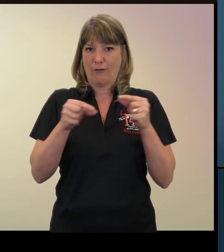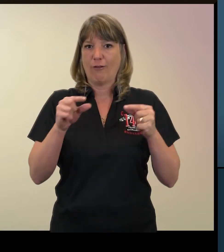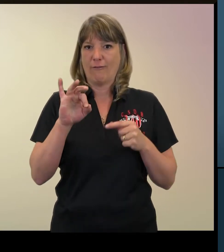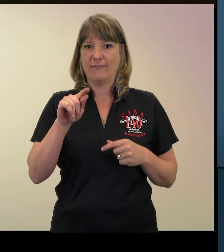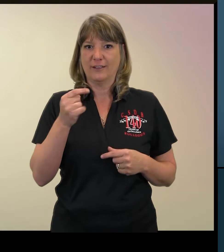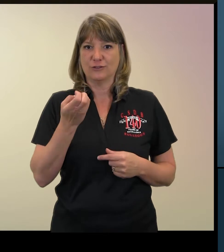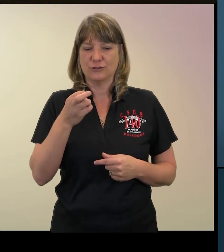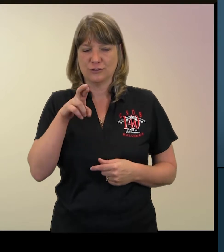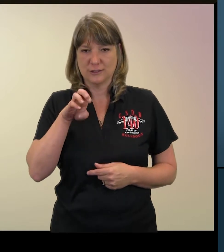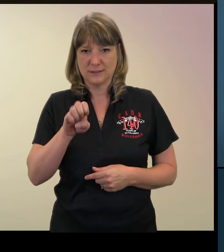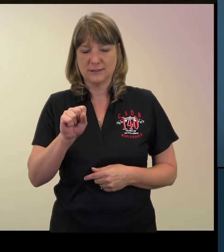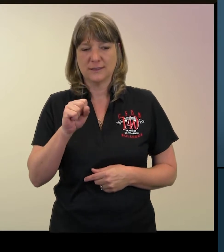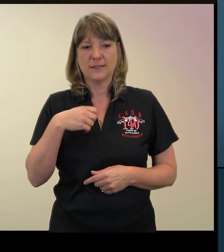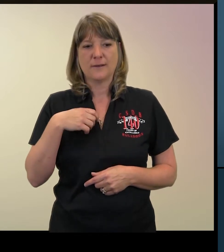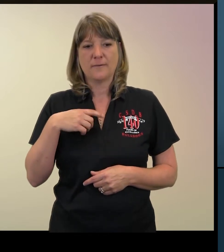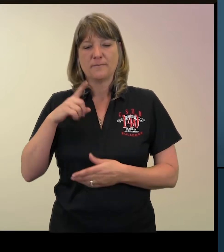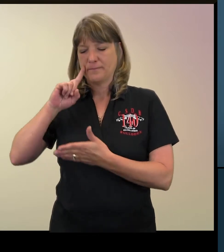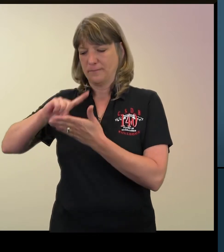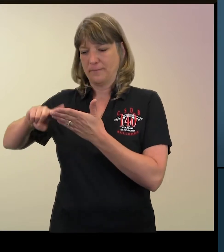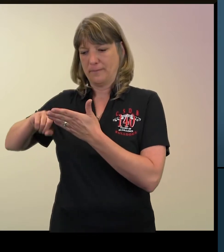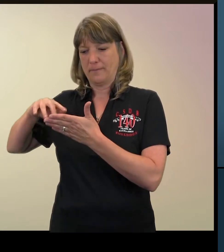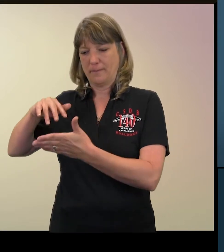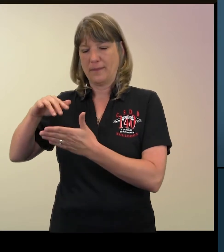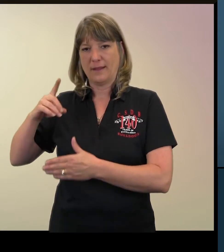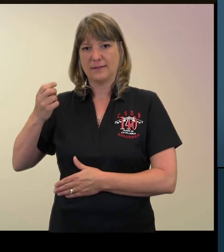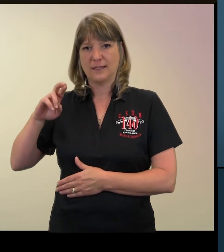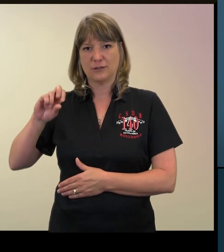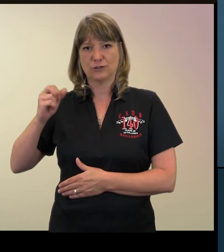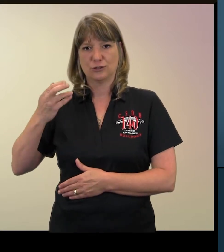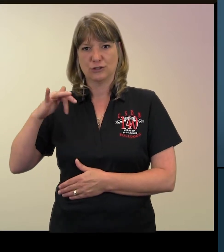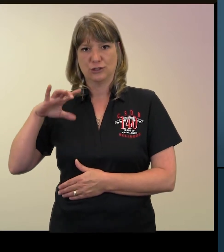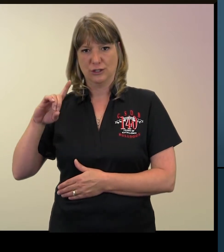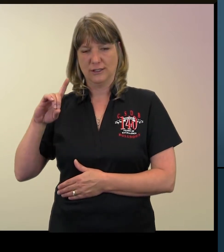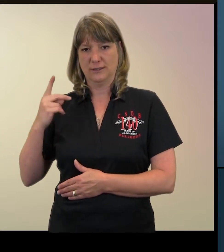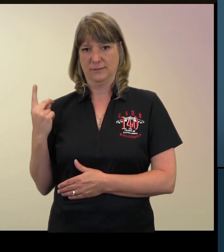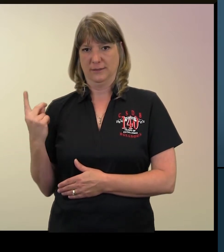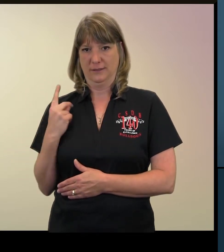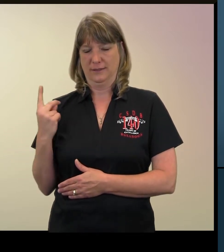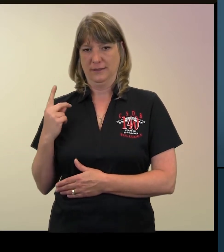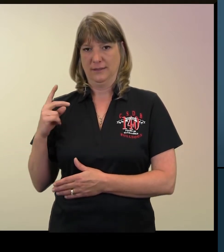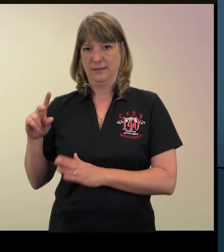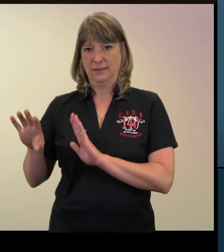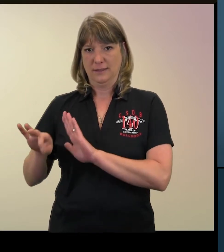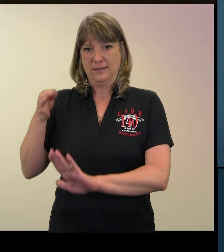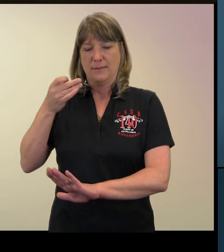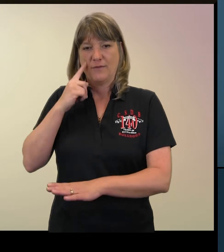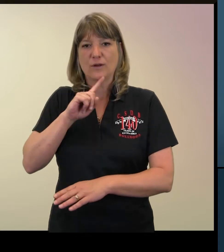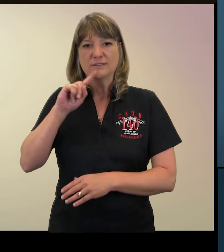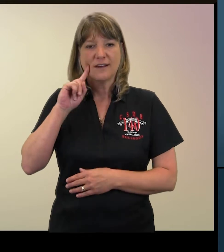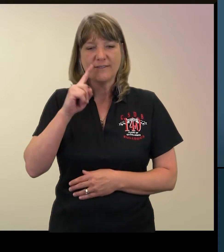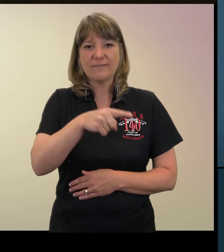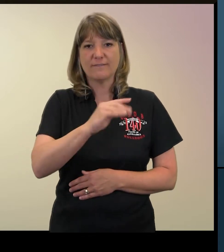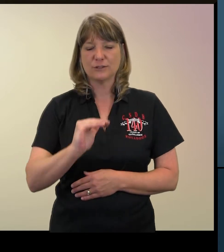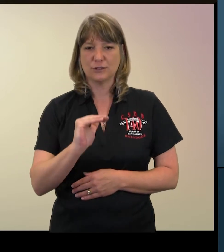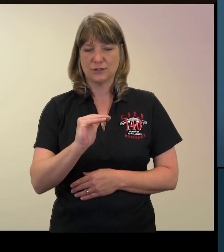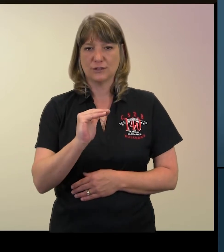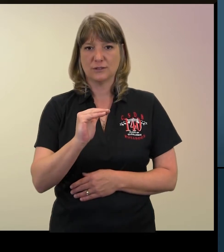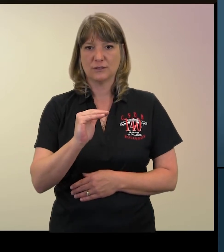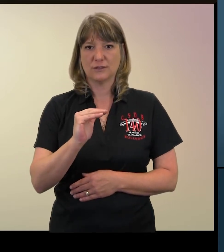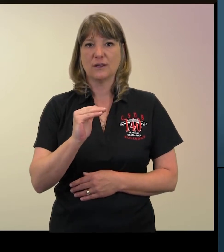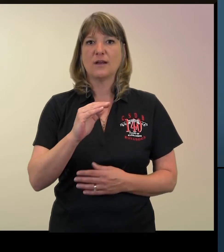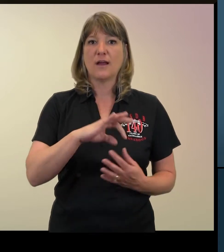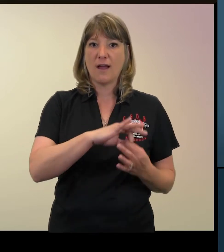features? In a study conducted by Dr. Shield and myself of his sample of deaf